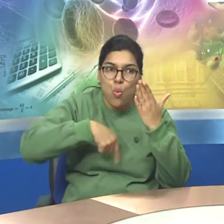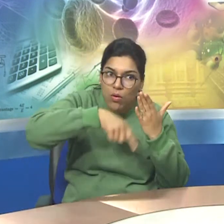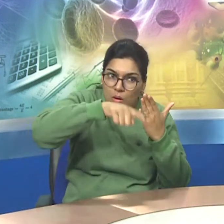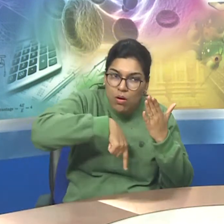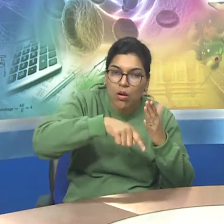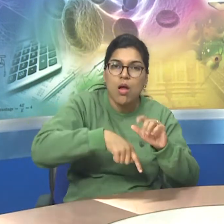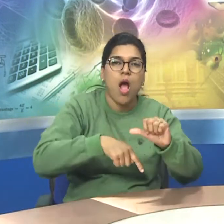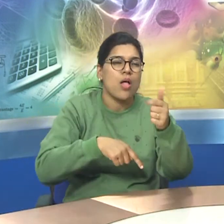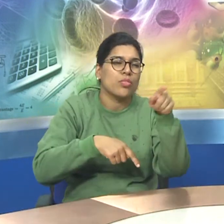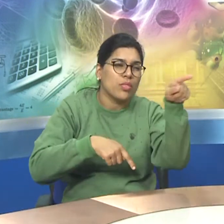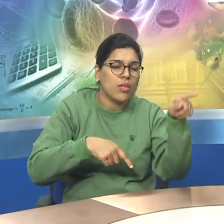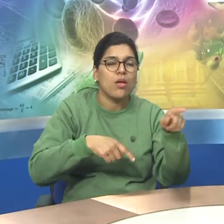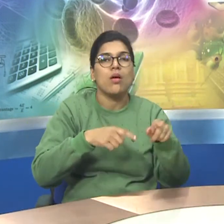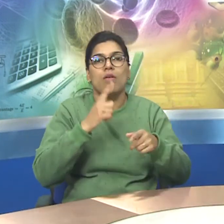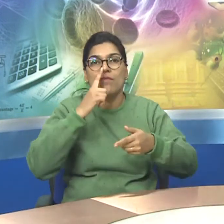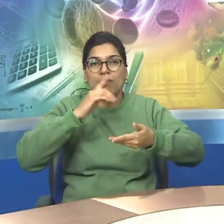and worry too much,